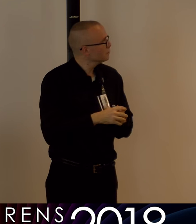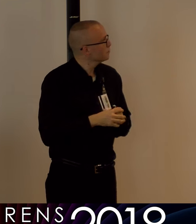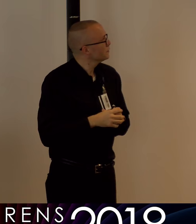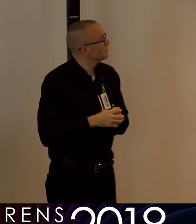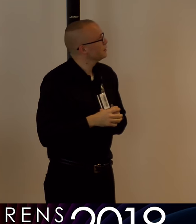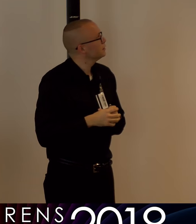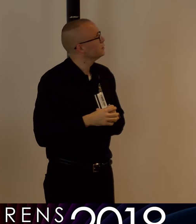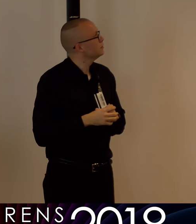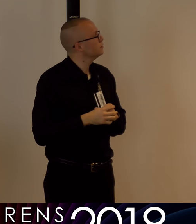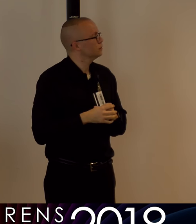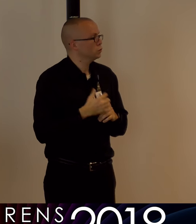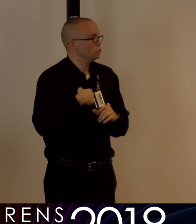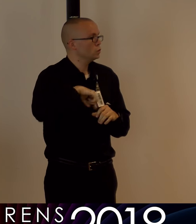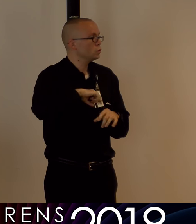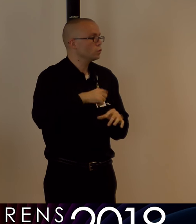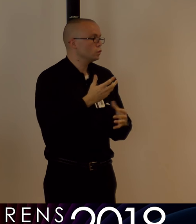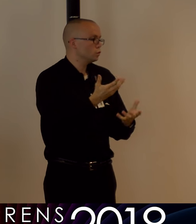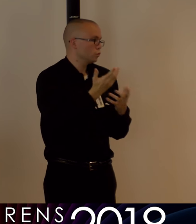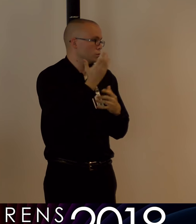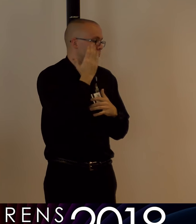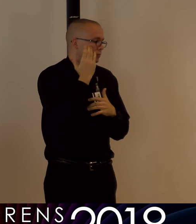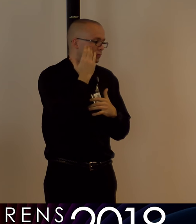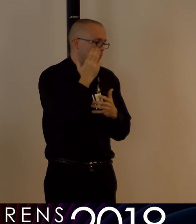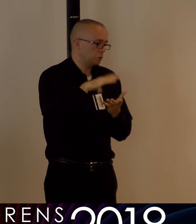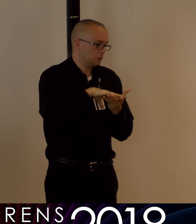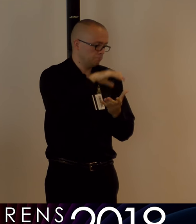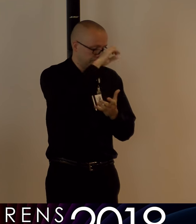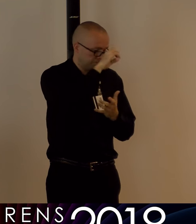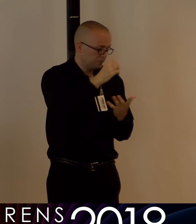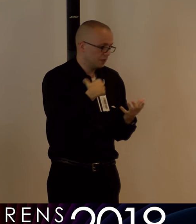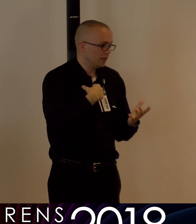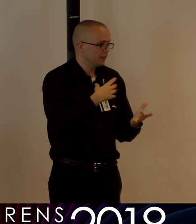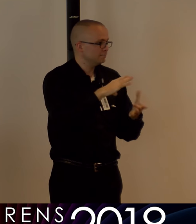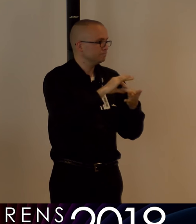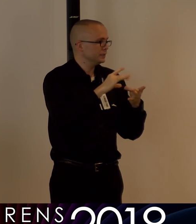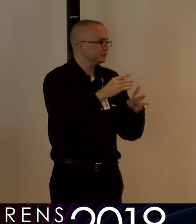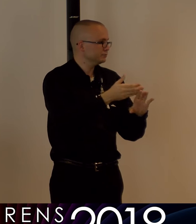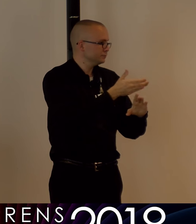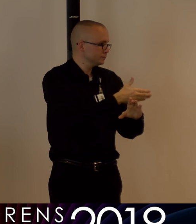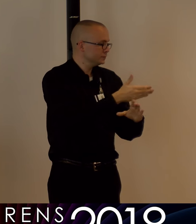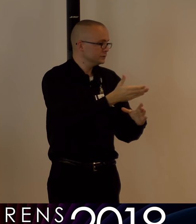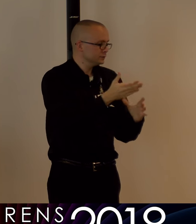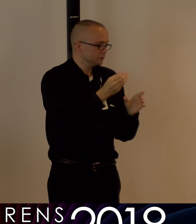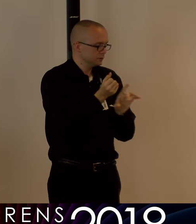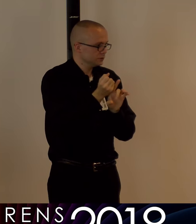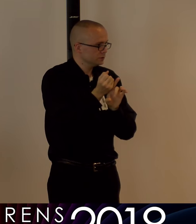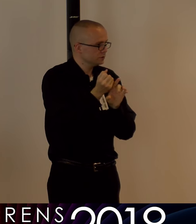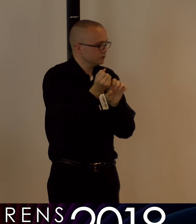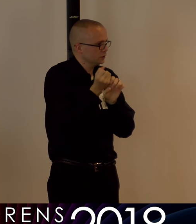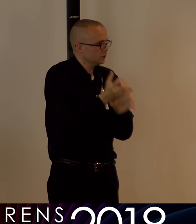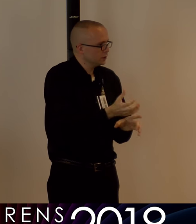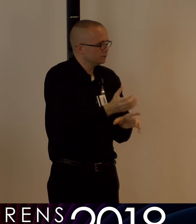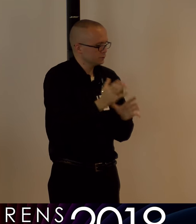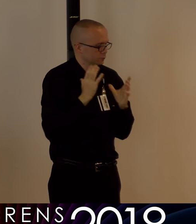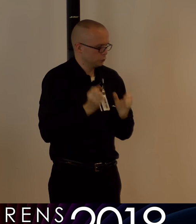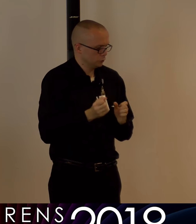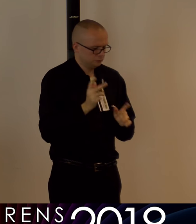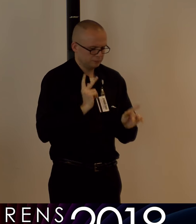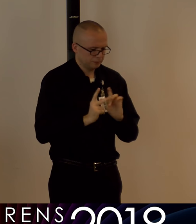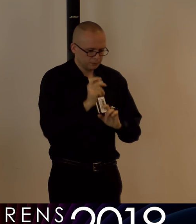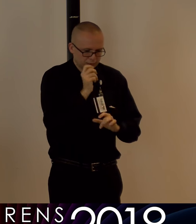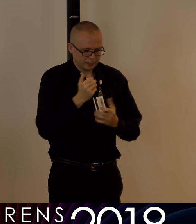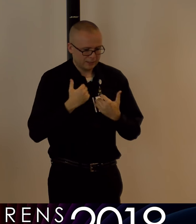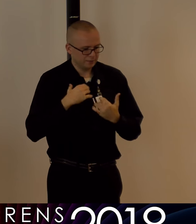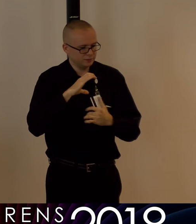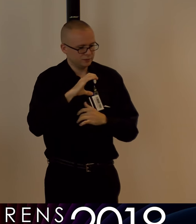we wanted to know, like I mentioned earlier, what is the cause of charge in people who don't have